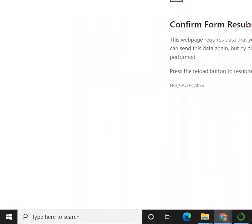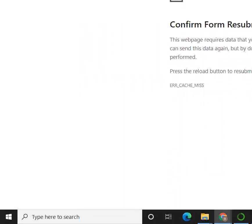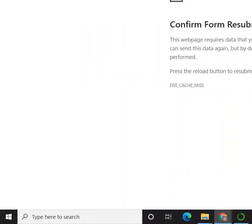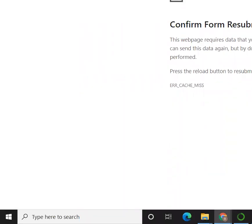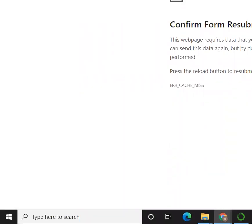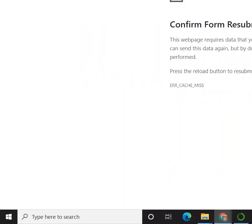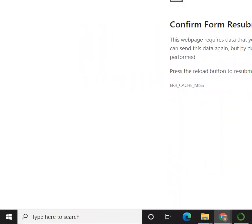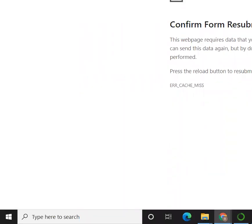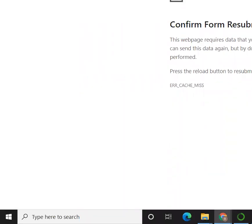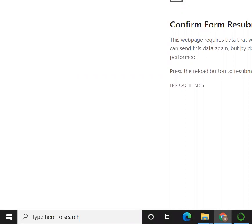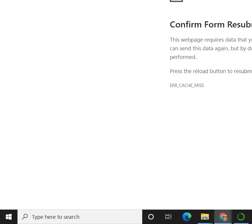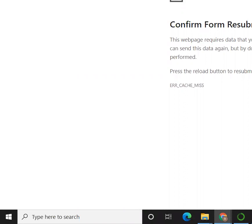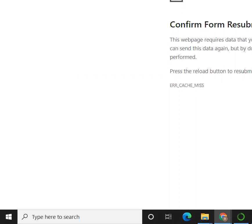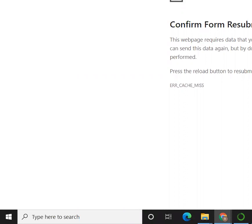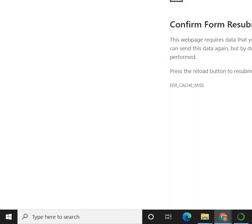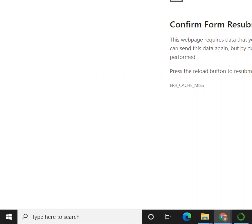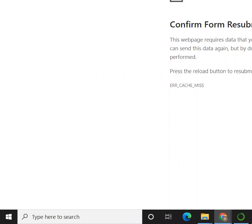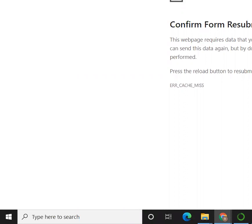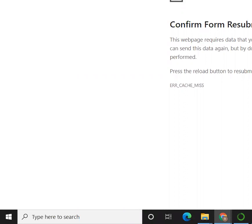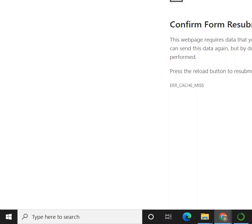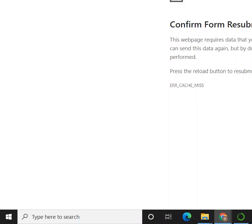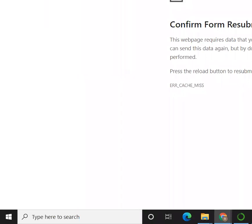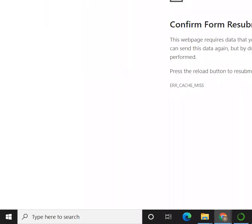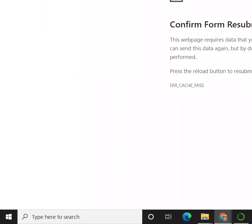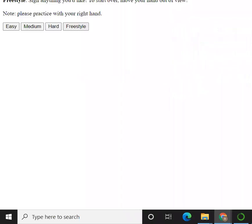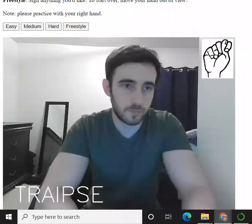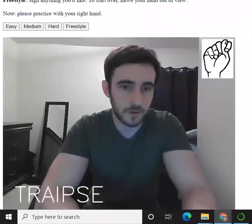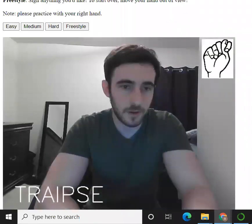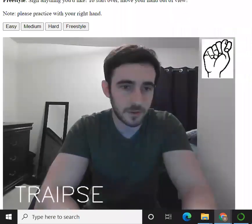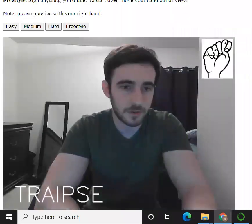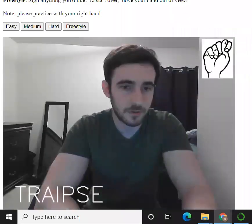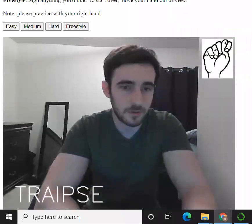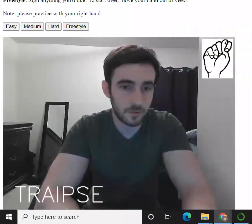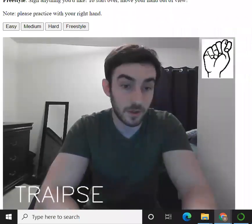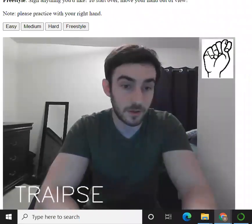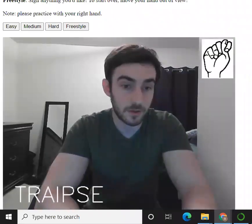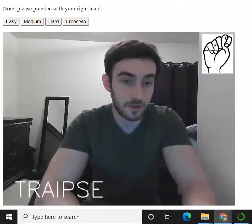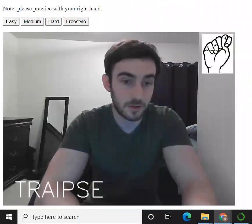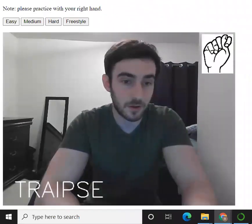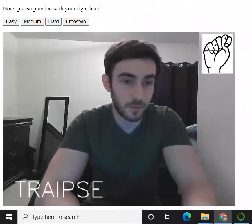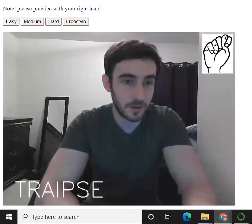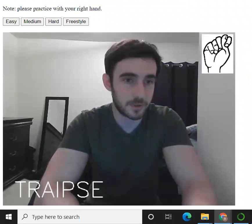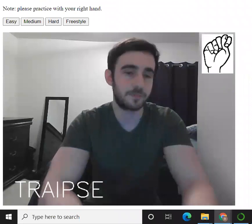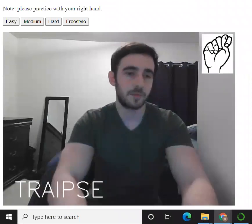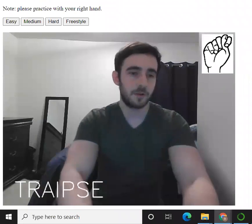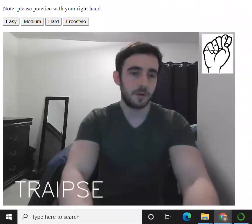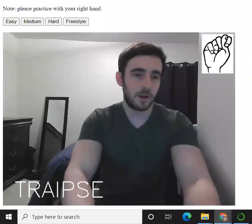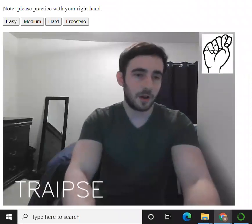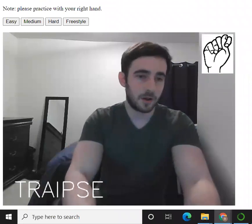sort of local hosts here. And if we refresh, we get our page.